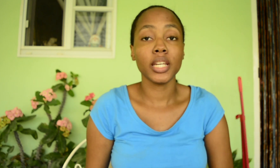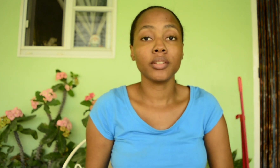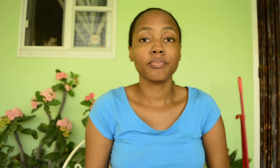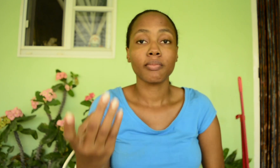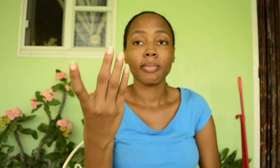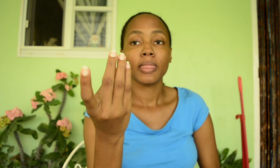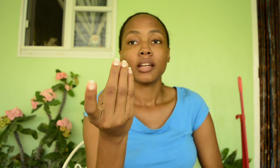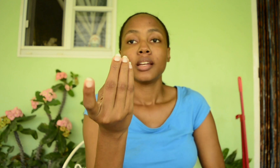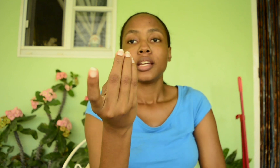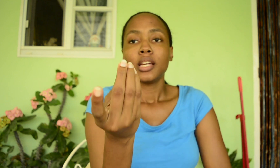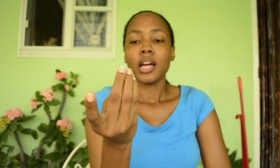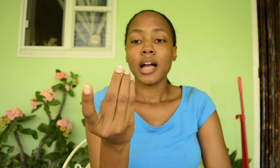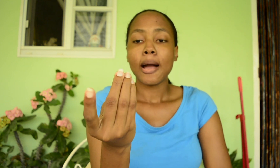did,